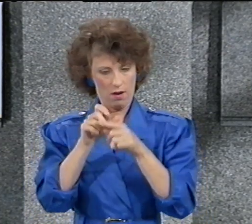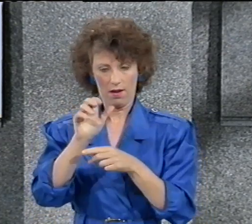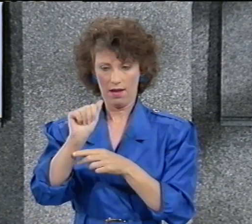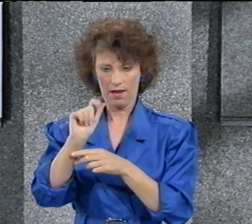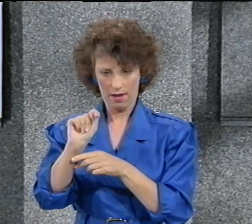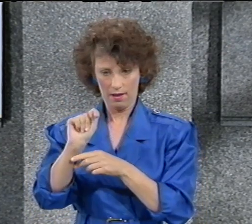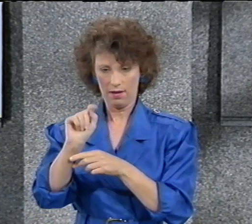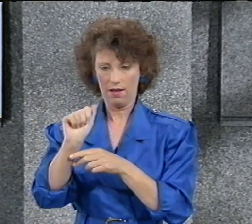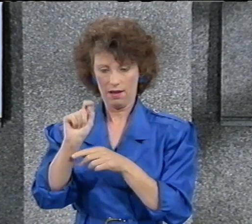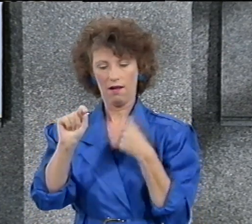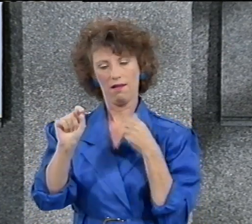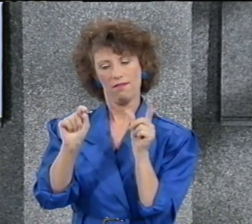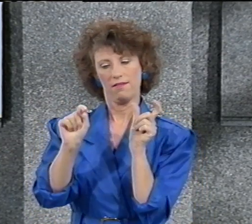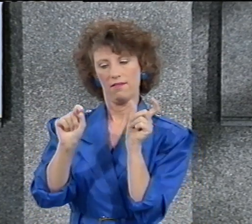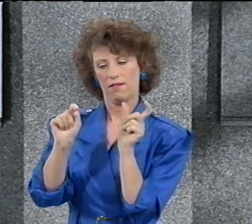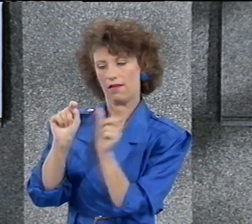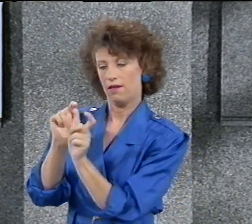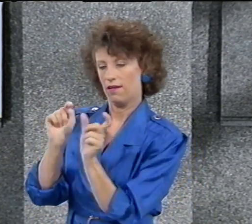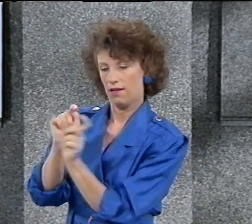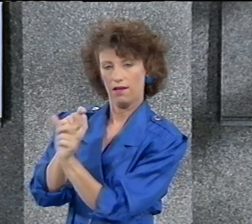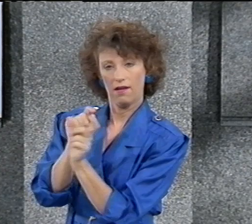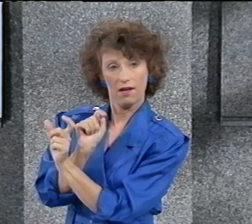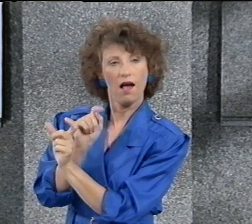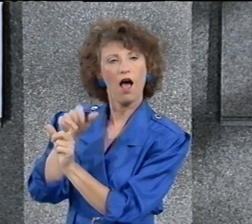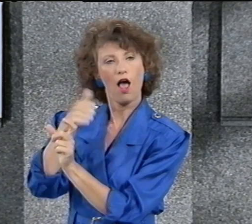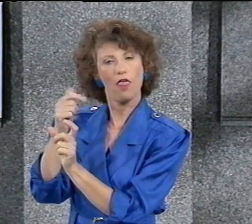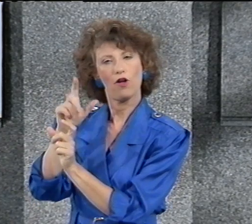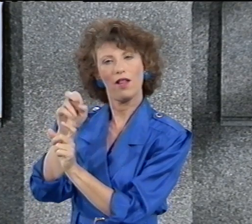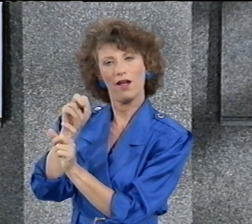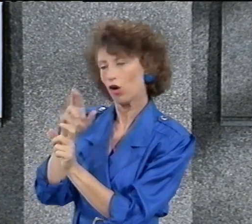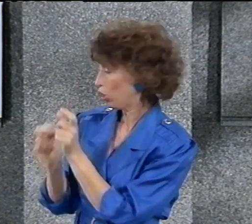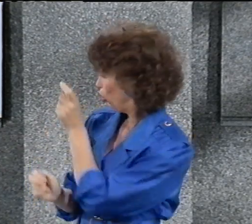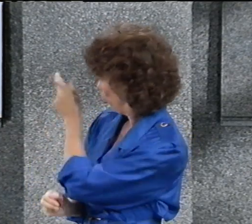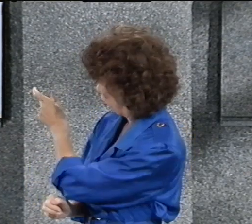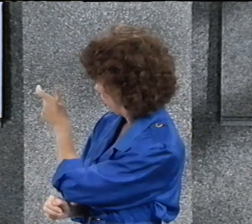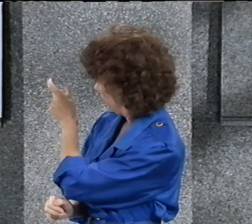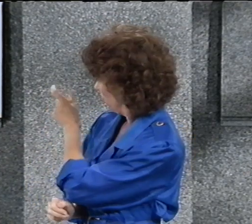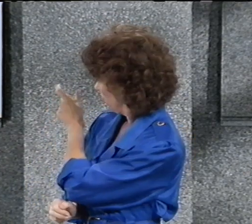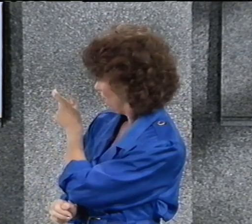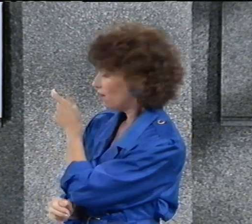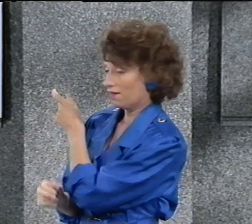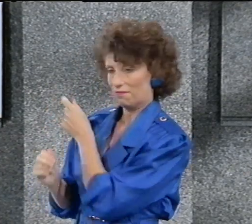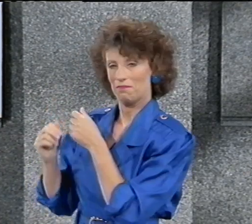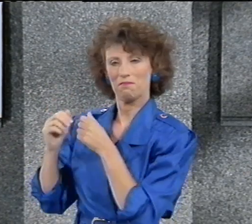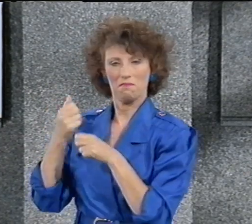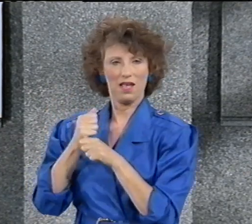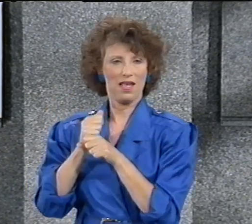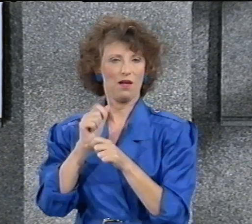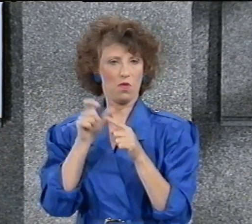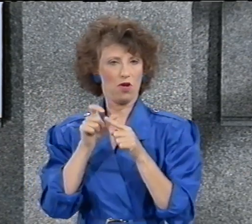First, I'll put a letter in front of at to make short